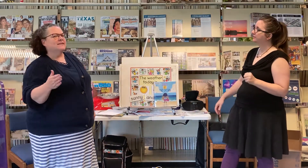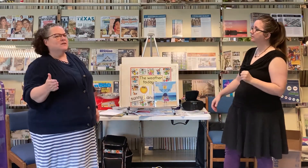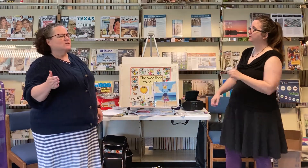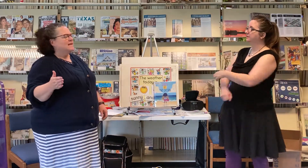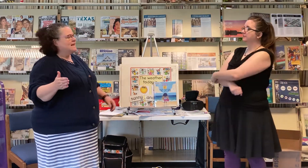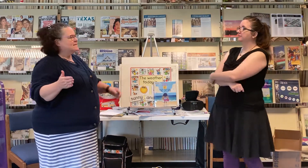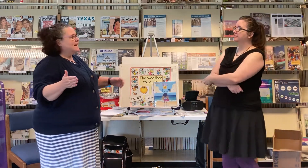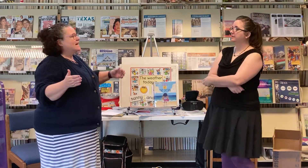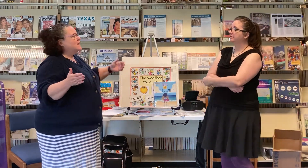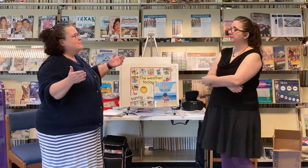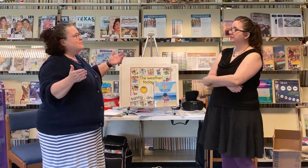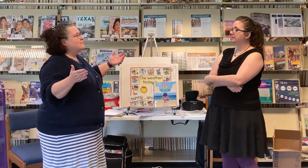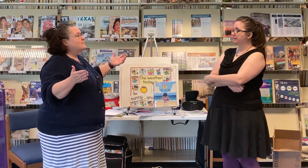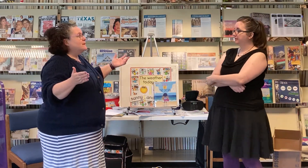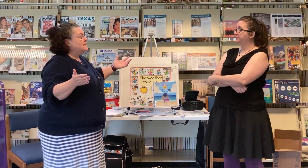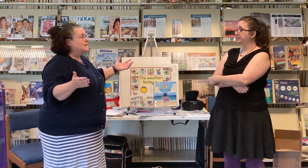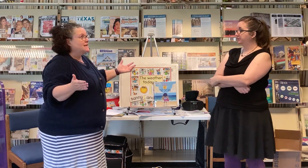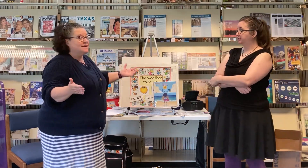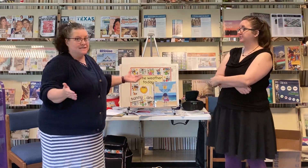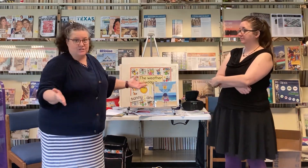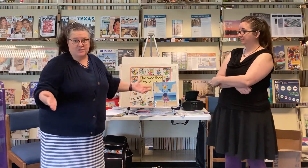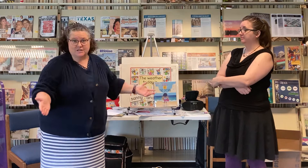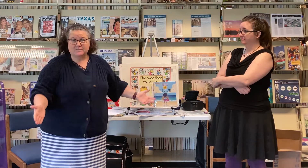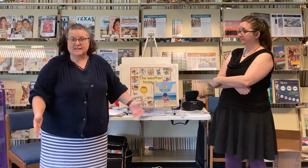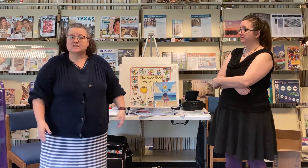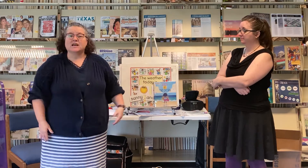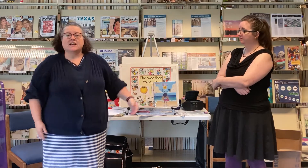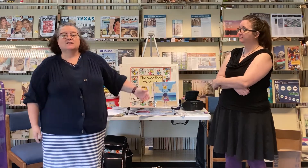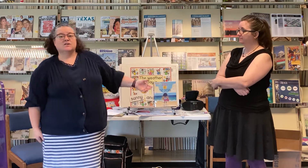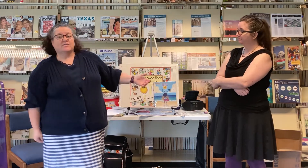the ocean at? It's at a beach.